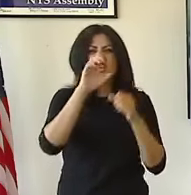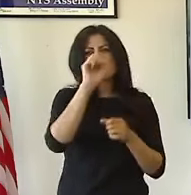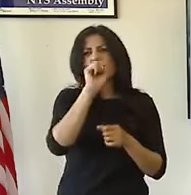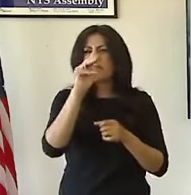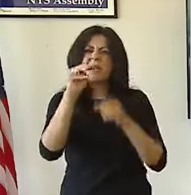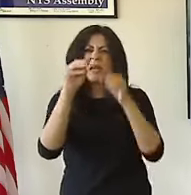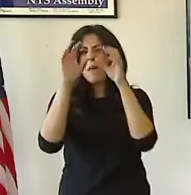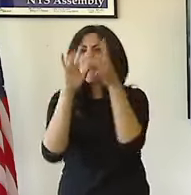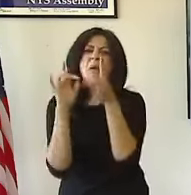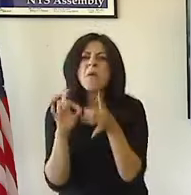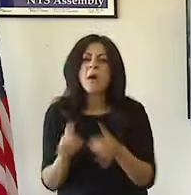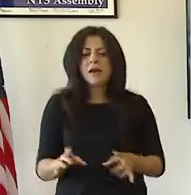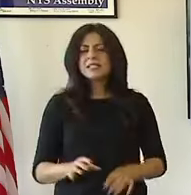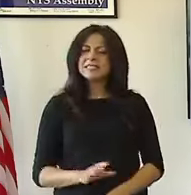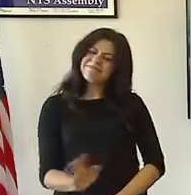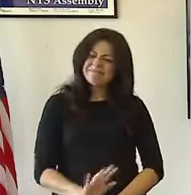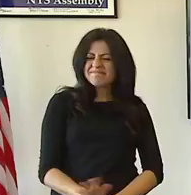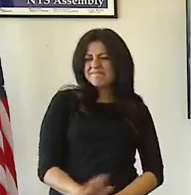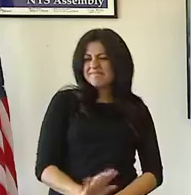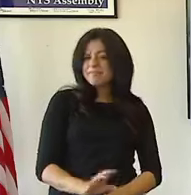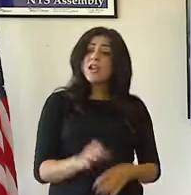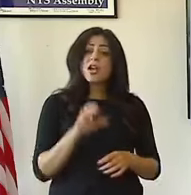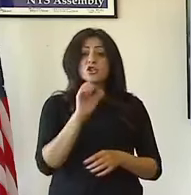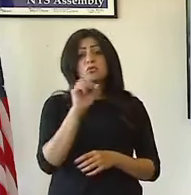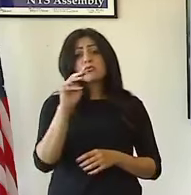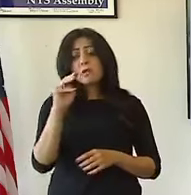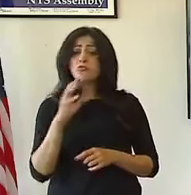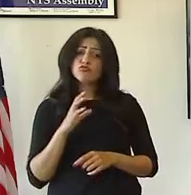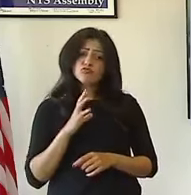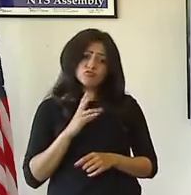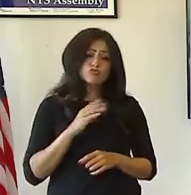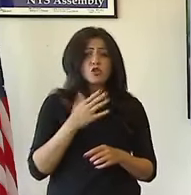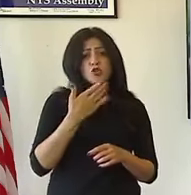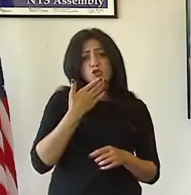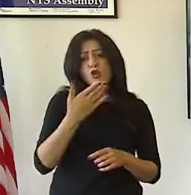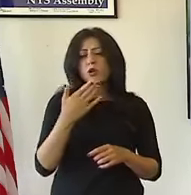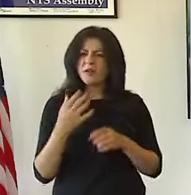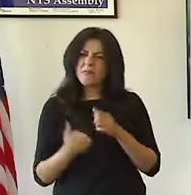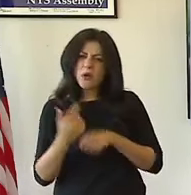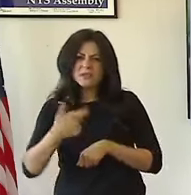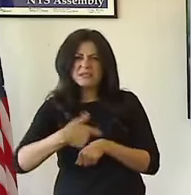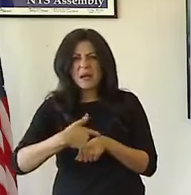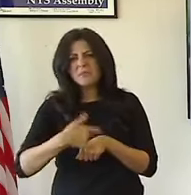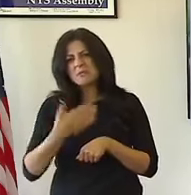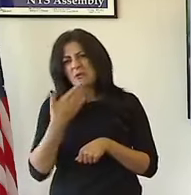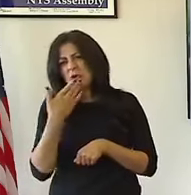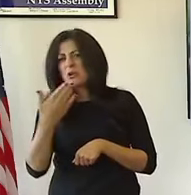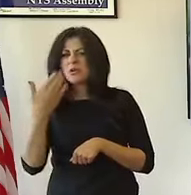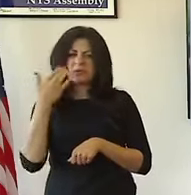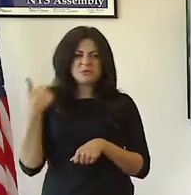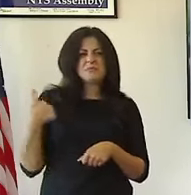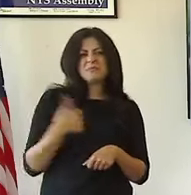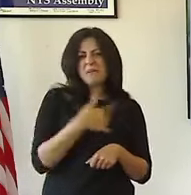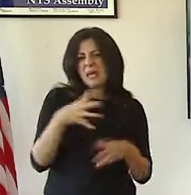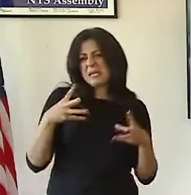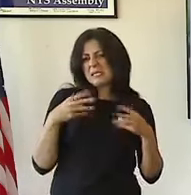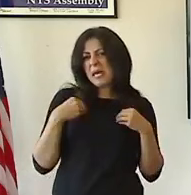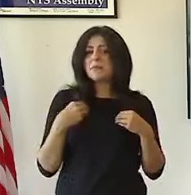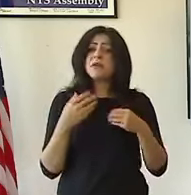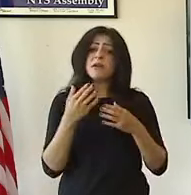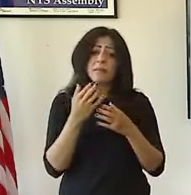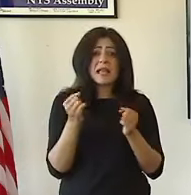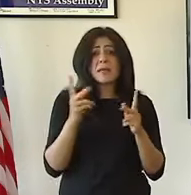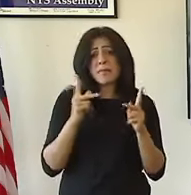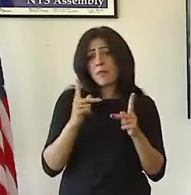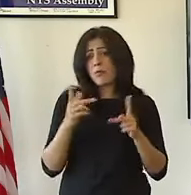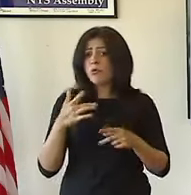Now, use social media for all its good parts, good, and we accept that it's an area, a way to vent our anger